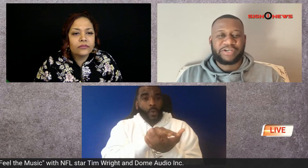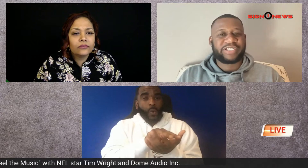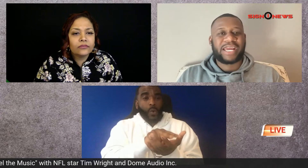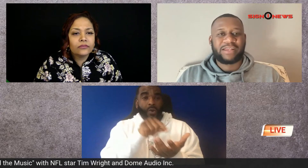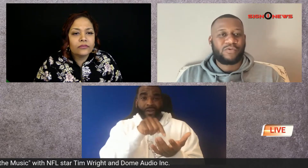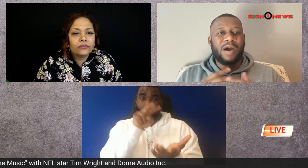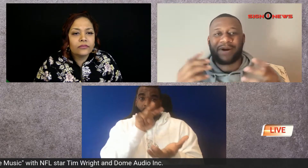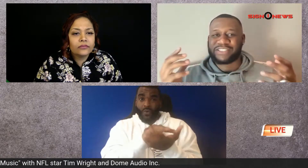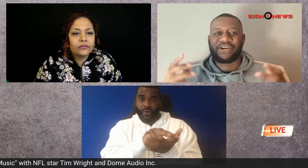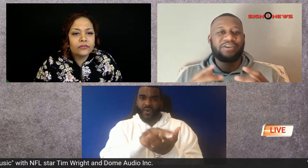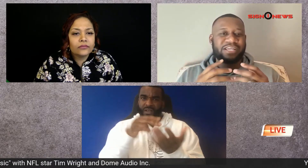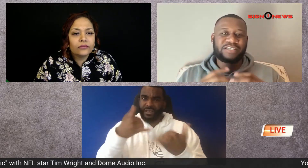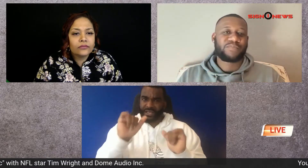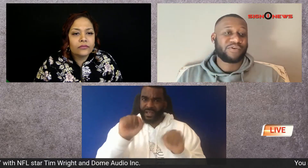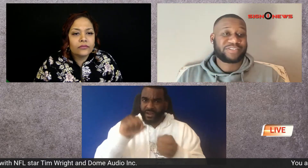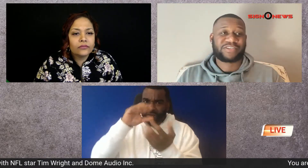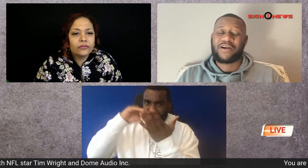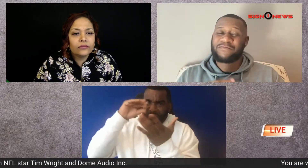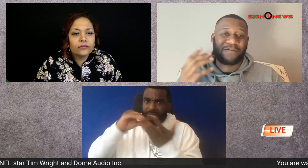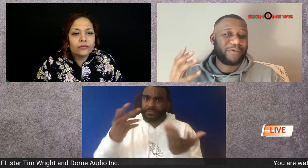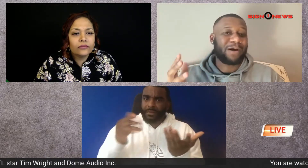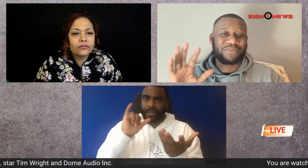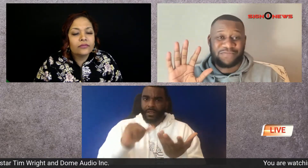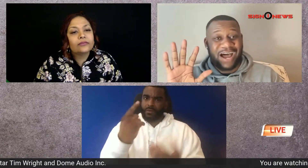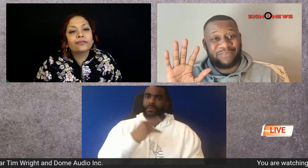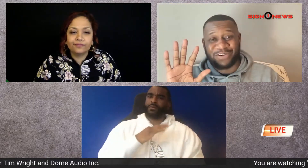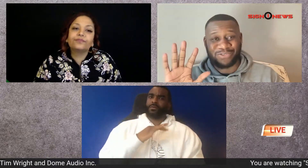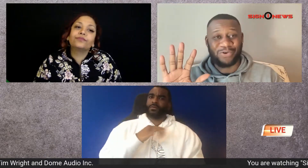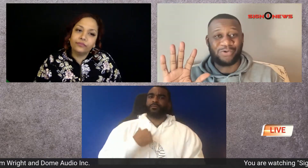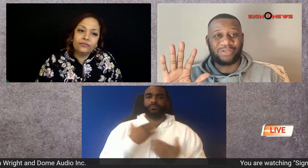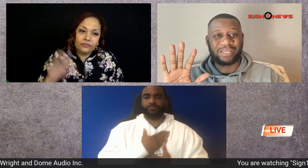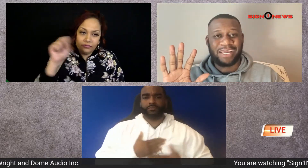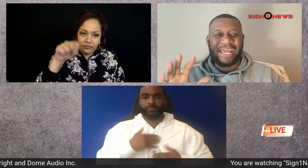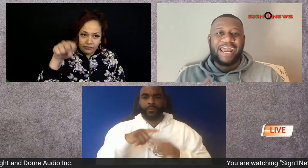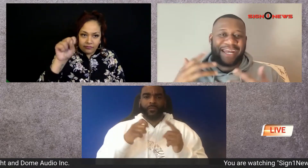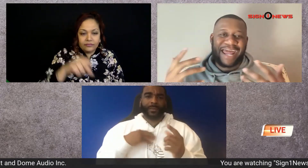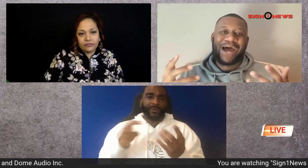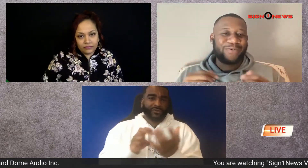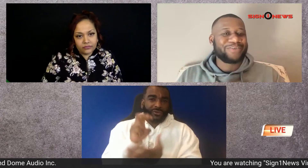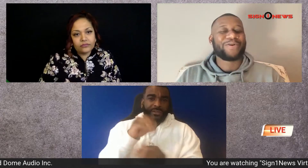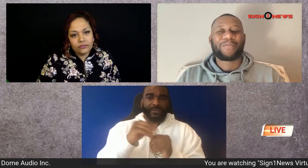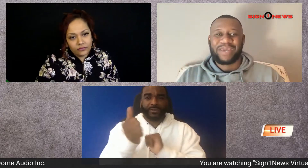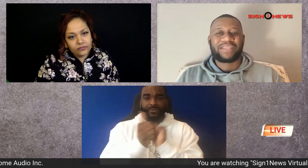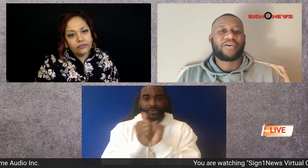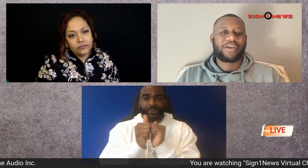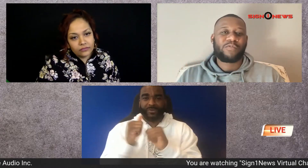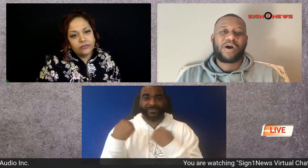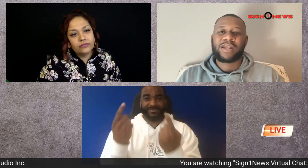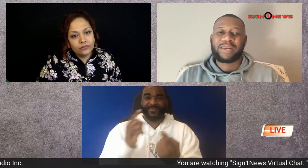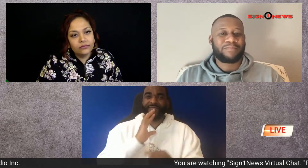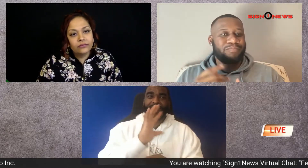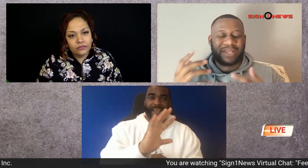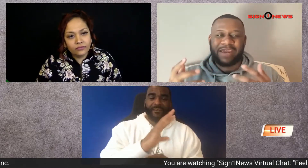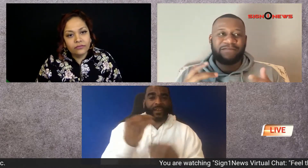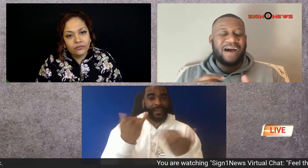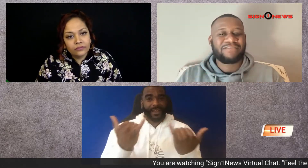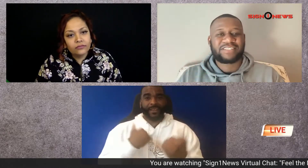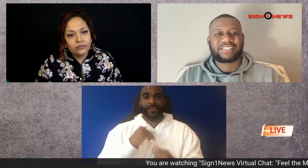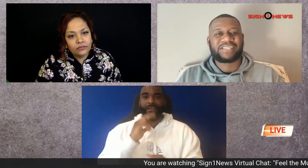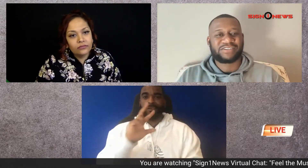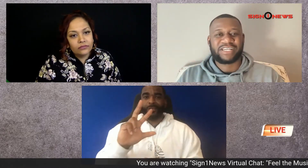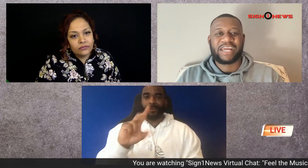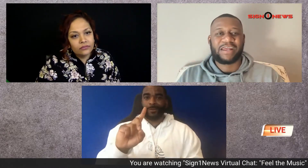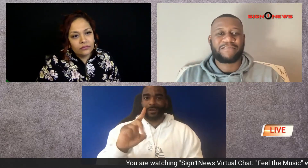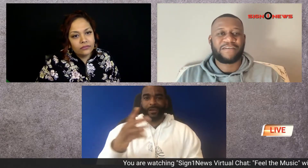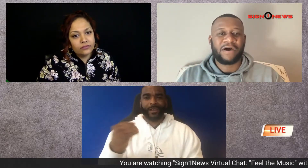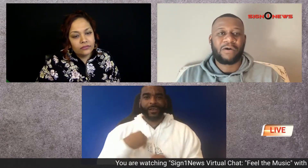really appreciated throughout my journey in sports, starting from when I was 5 years old. And now, being 31 and playing 5 or